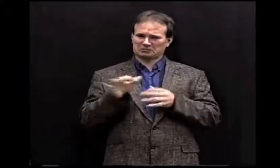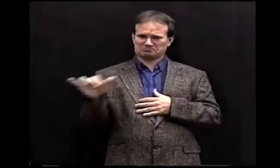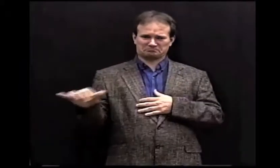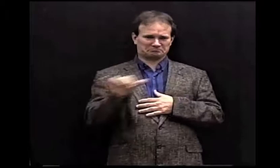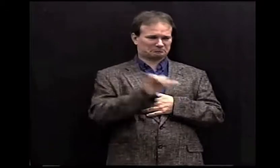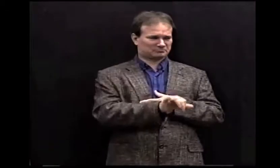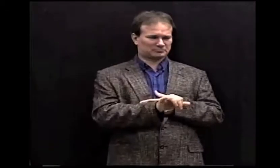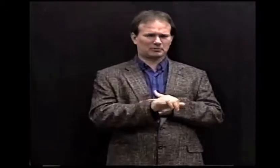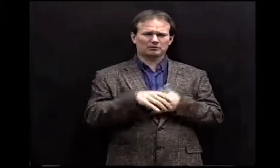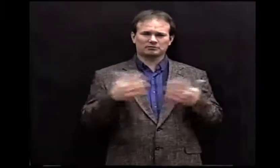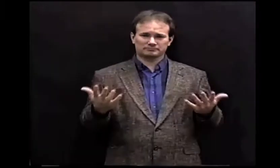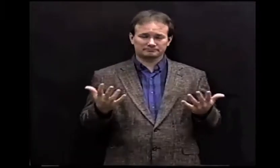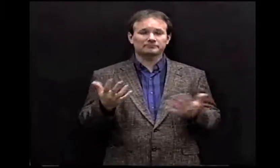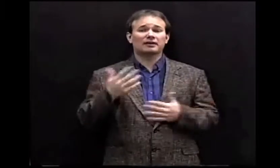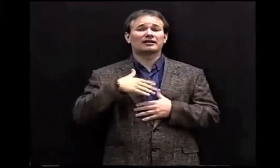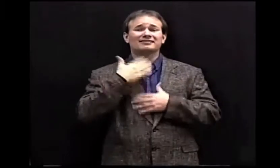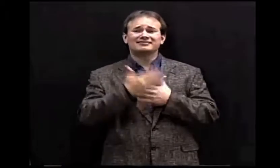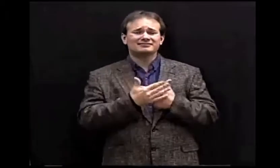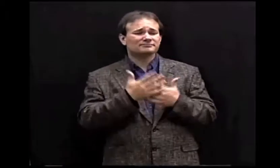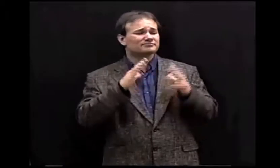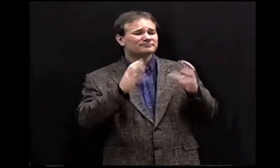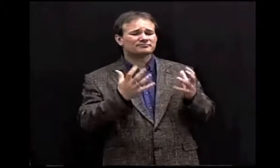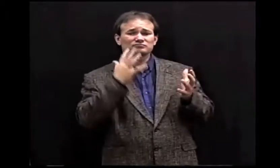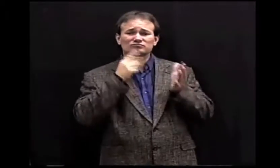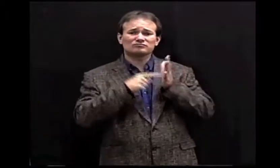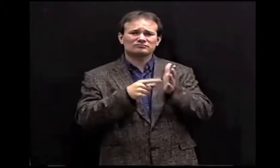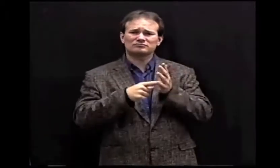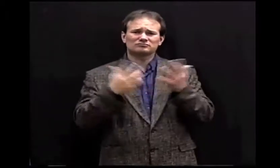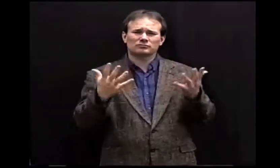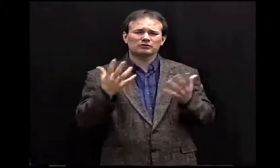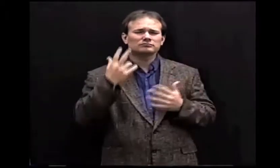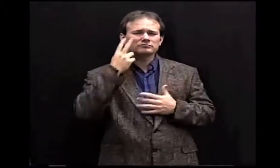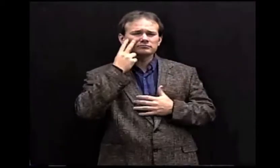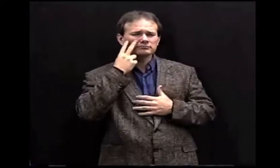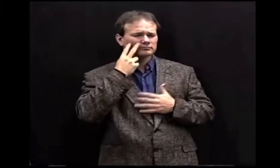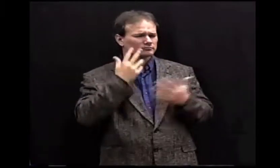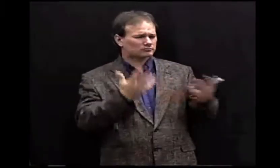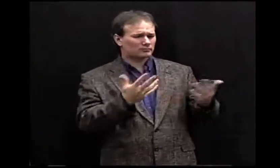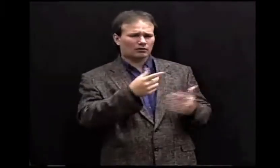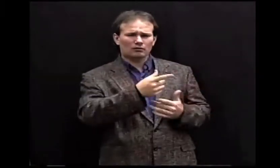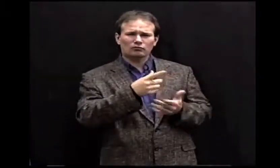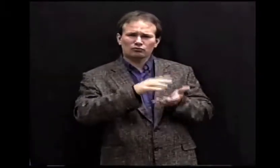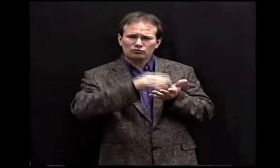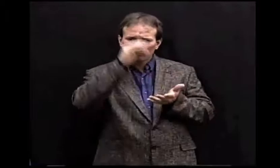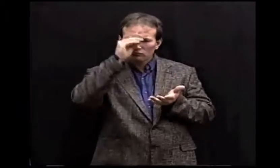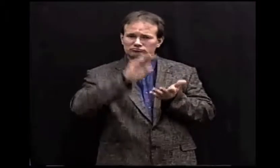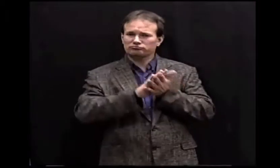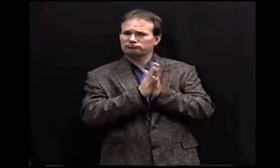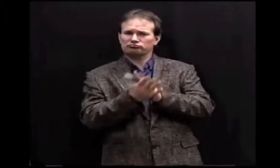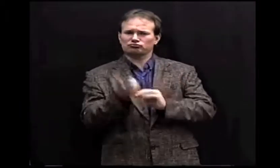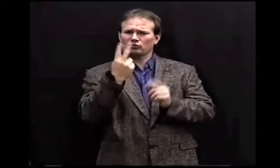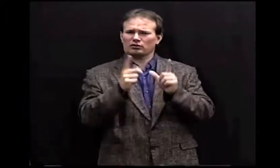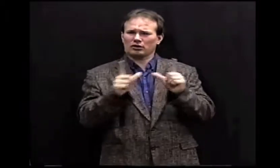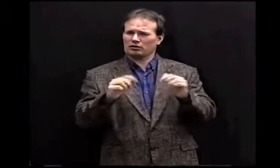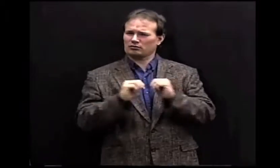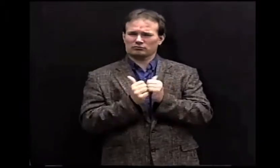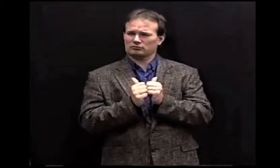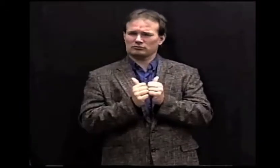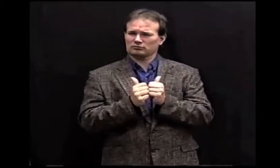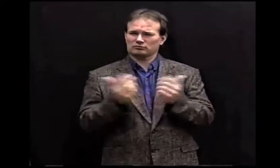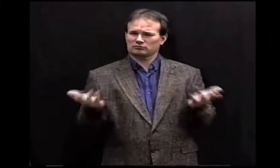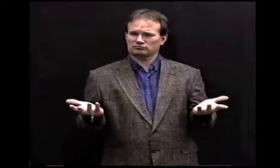between two spoken languages, such as Spanish and French. Next, we'll see how these individuals became bilingual.